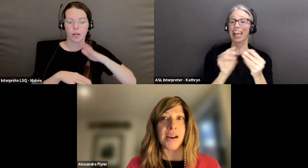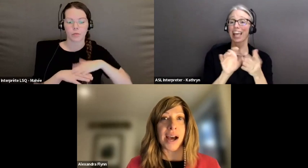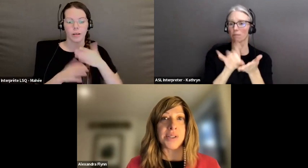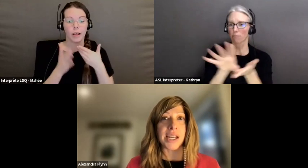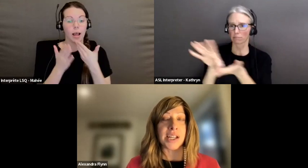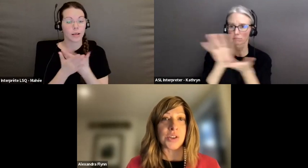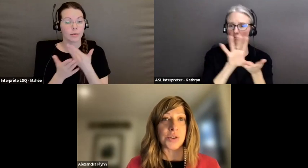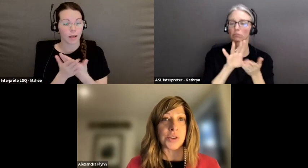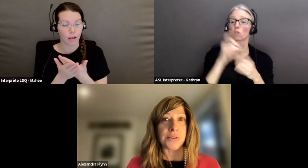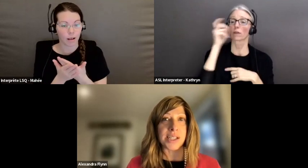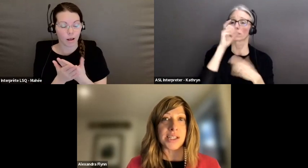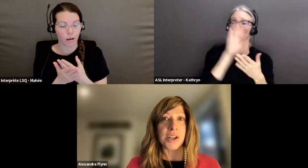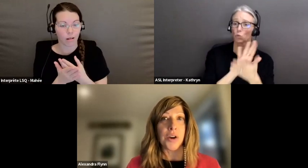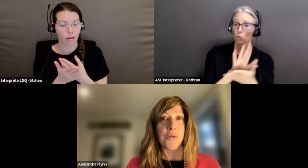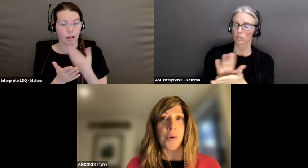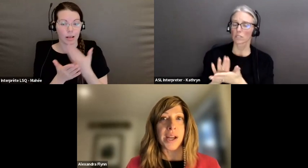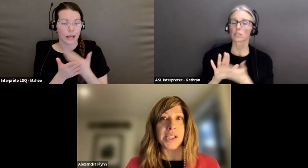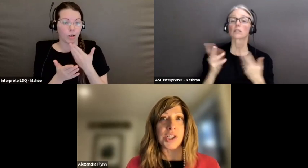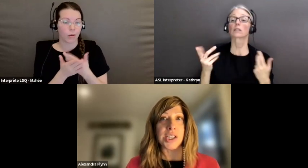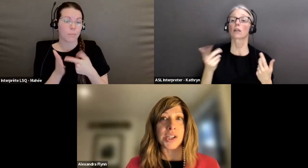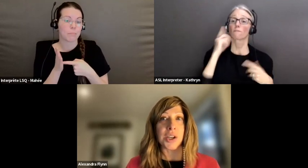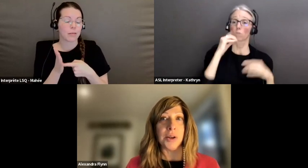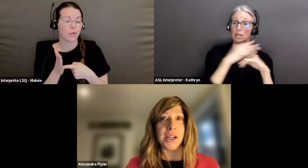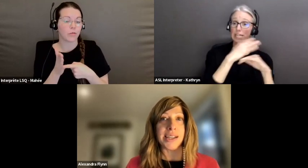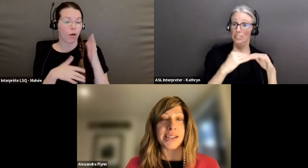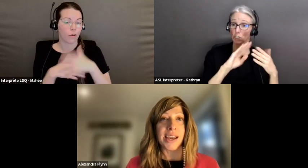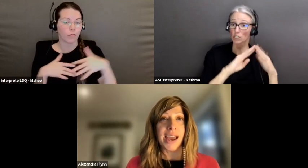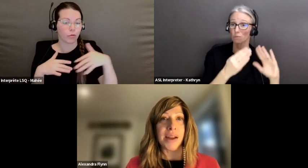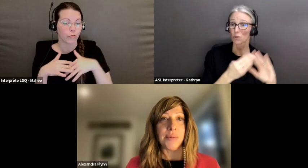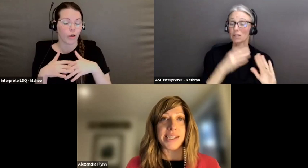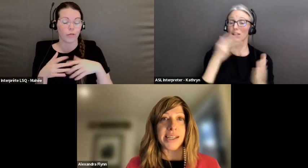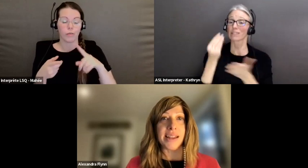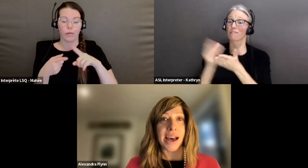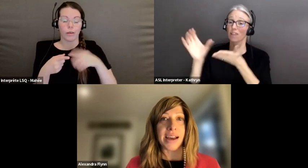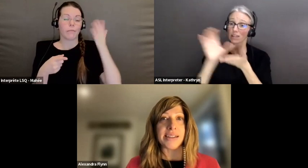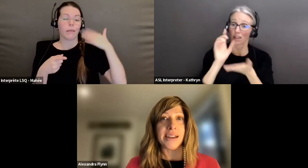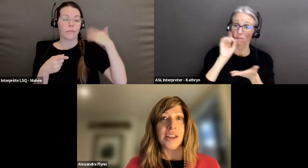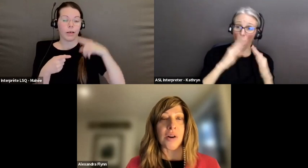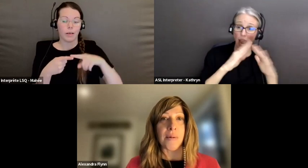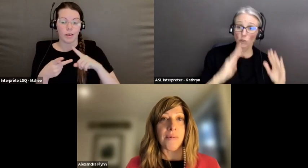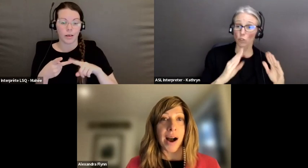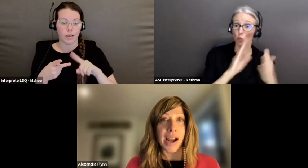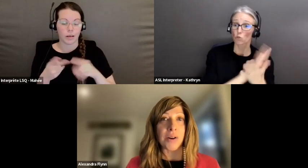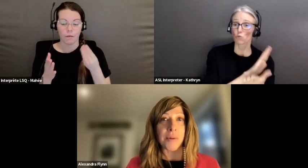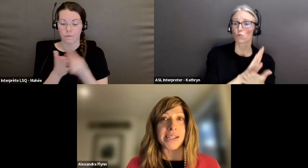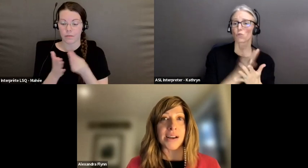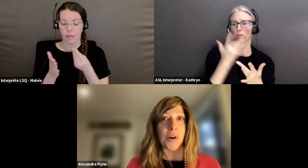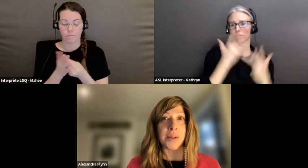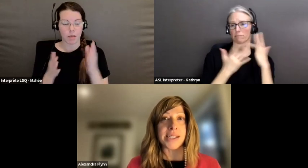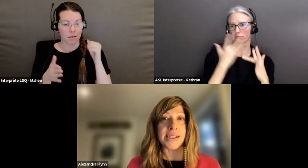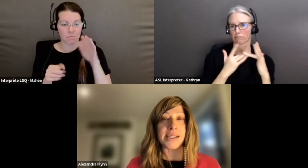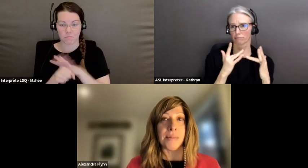underfunding of housing and social services for Indigenous communities. And we see that there are higher rates